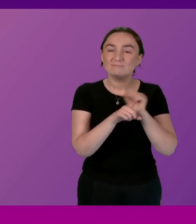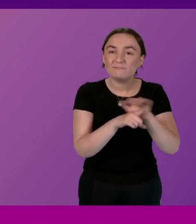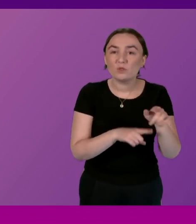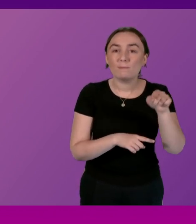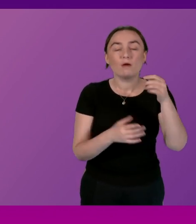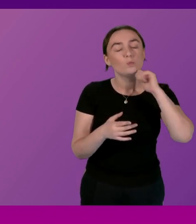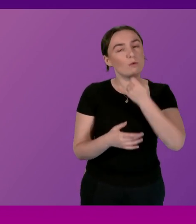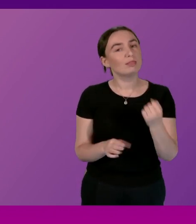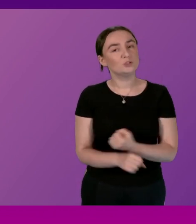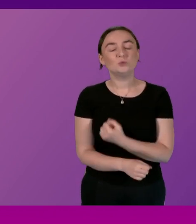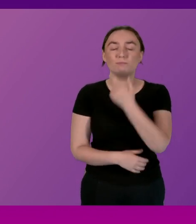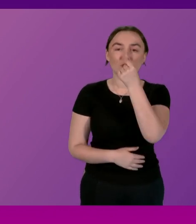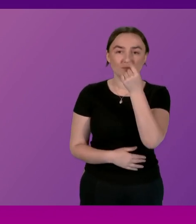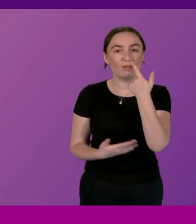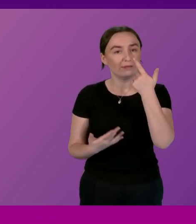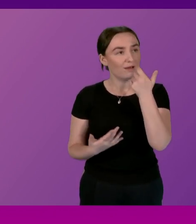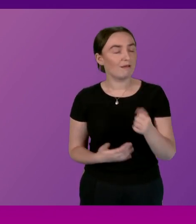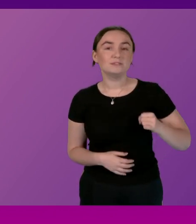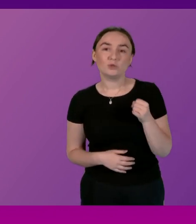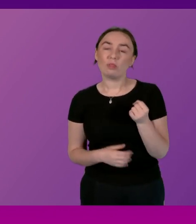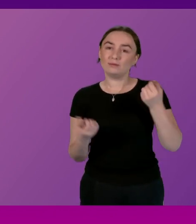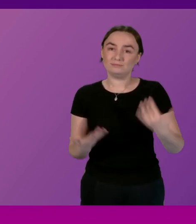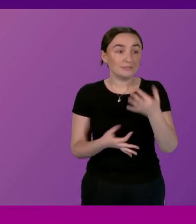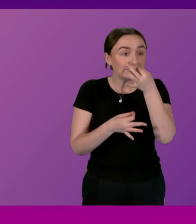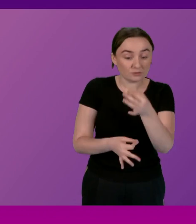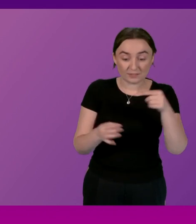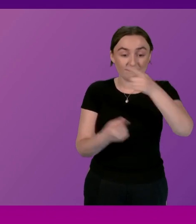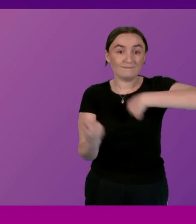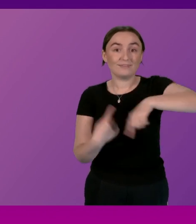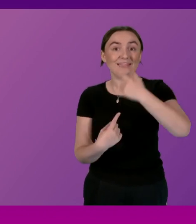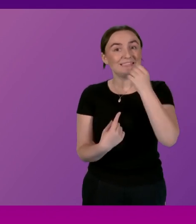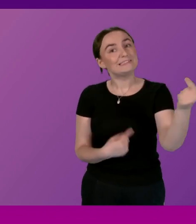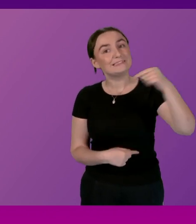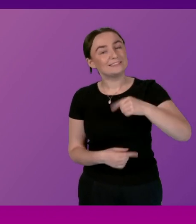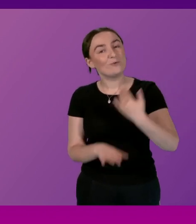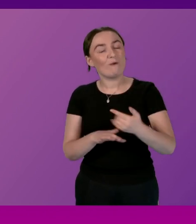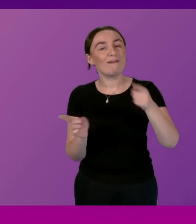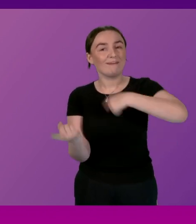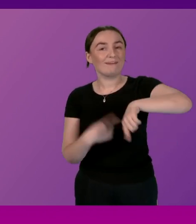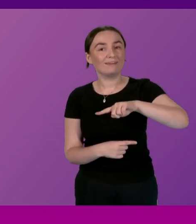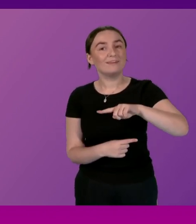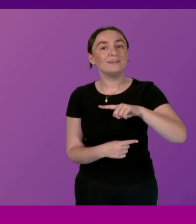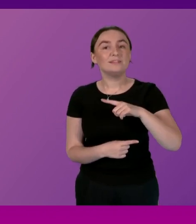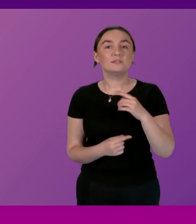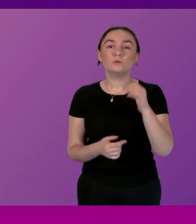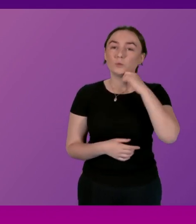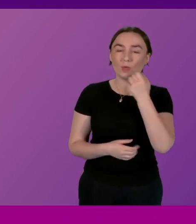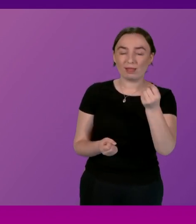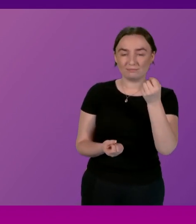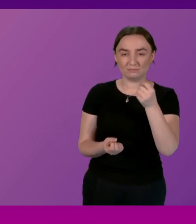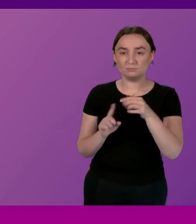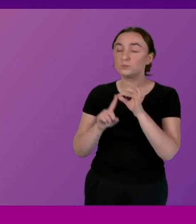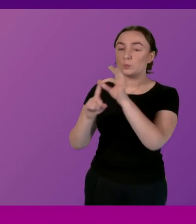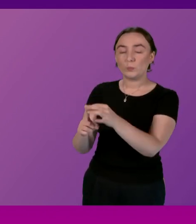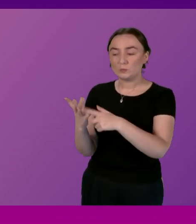an attractive a place as possible and work with others to put forward sensible propositions to the UK government around